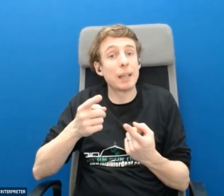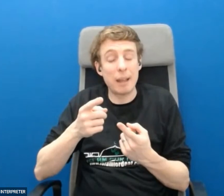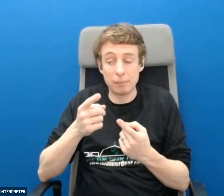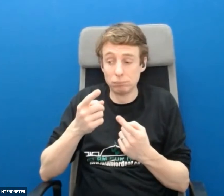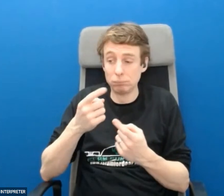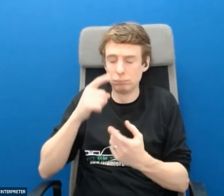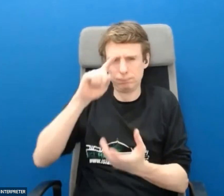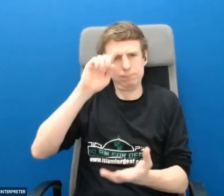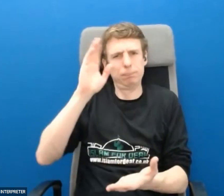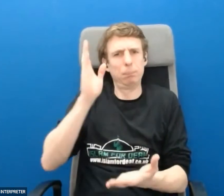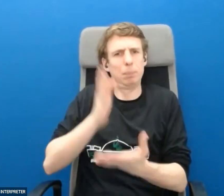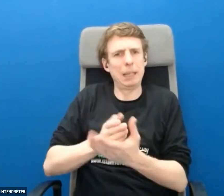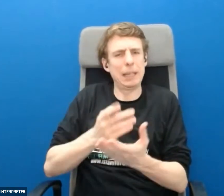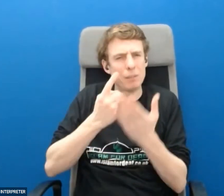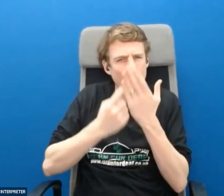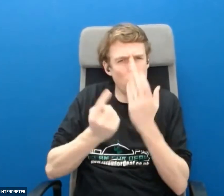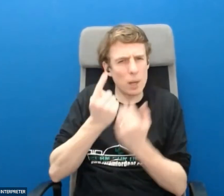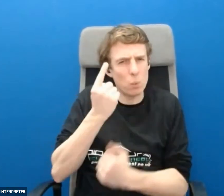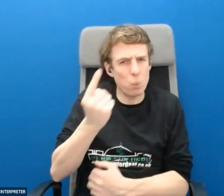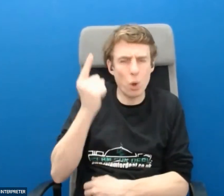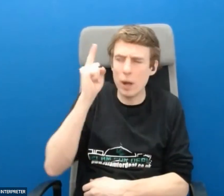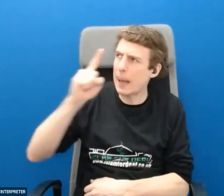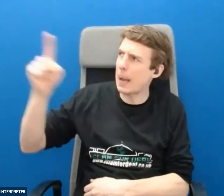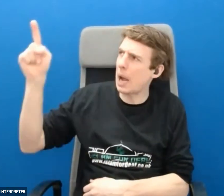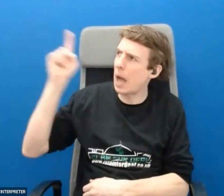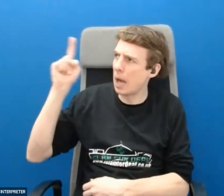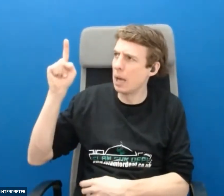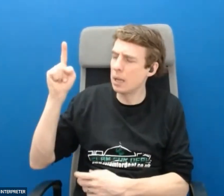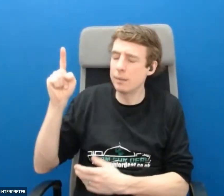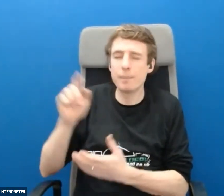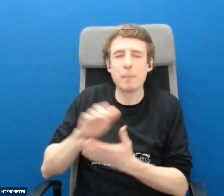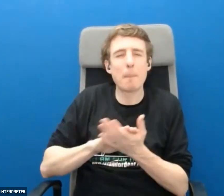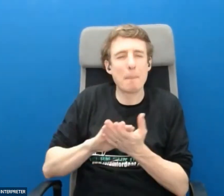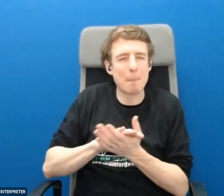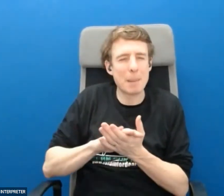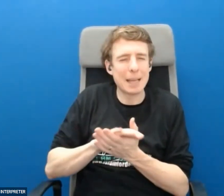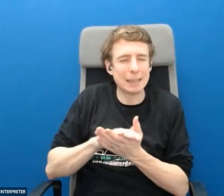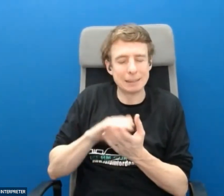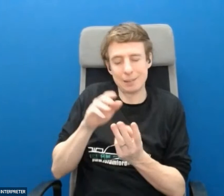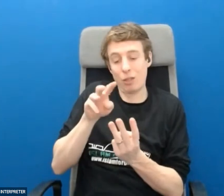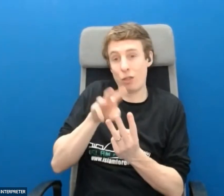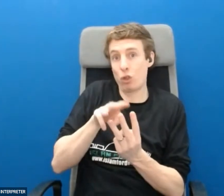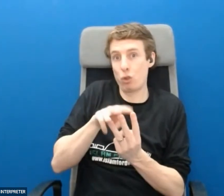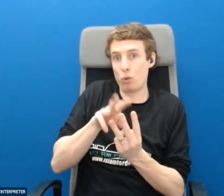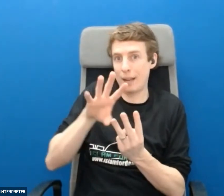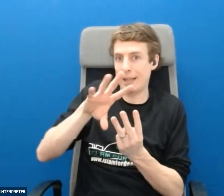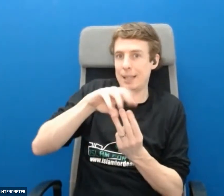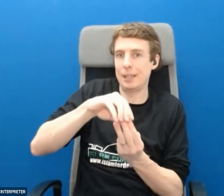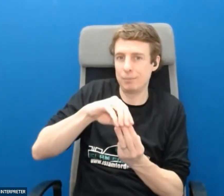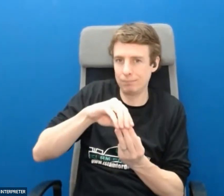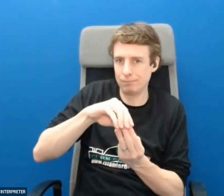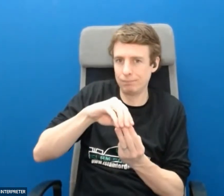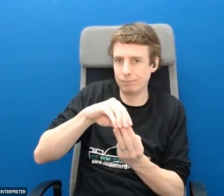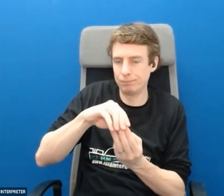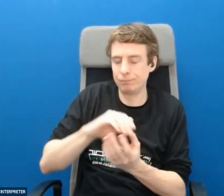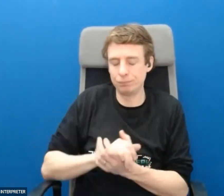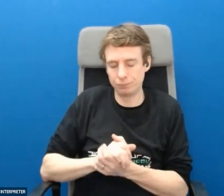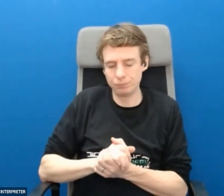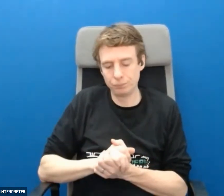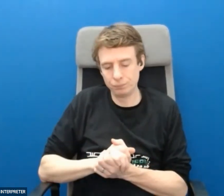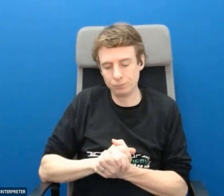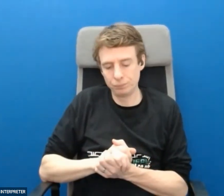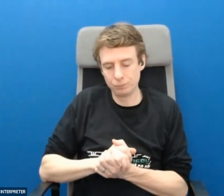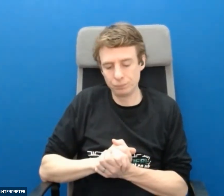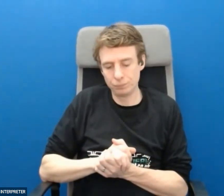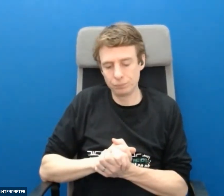this is the statement of Allah the Most High in the Quran,